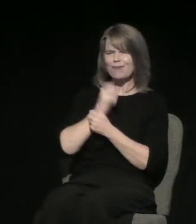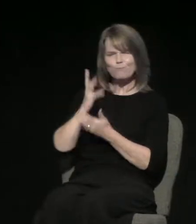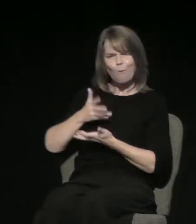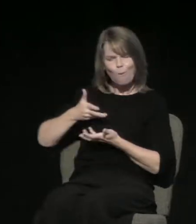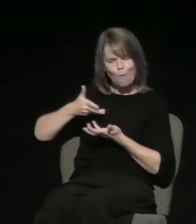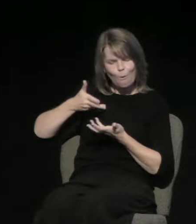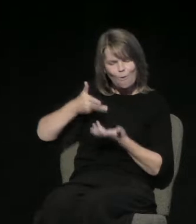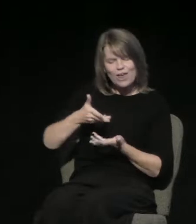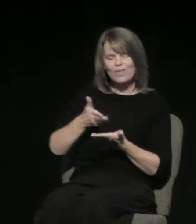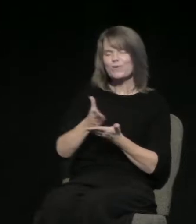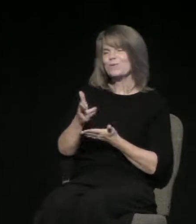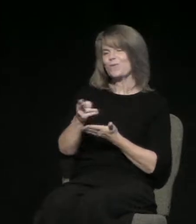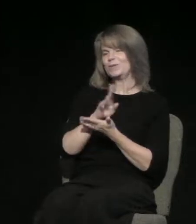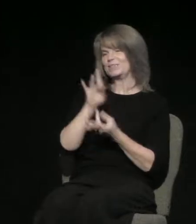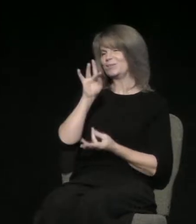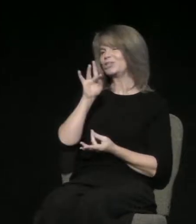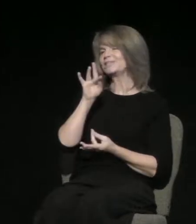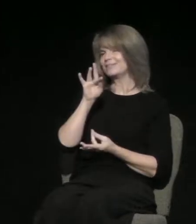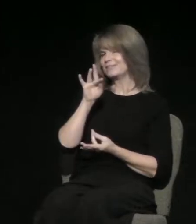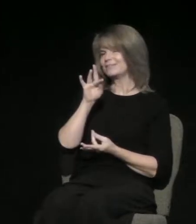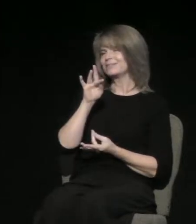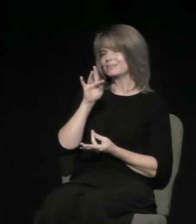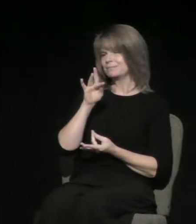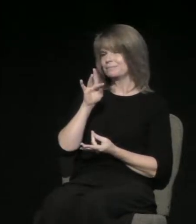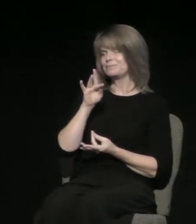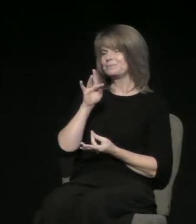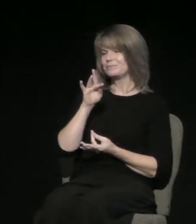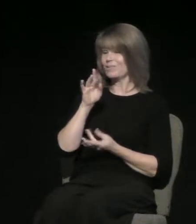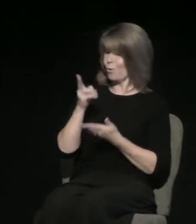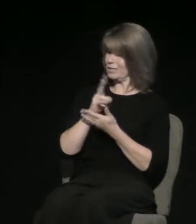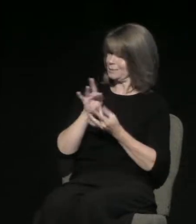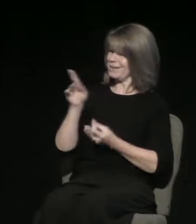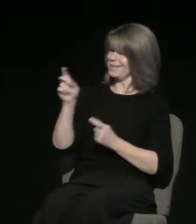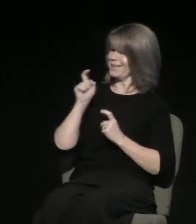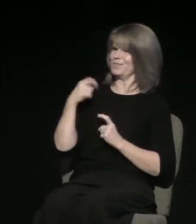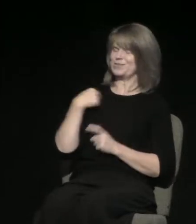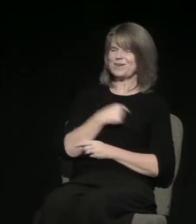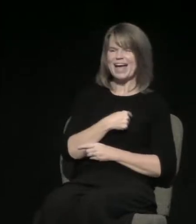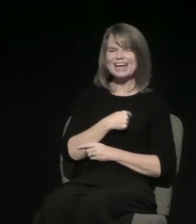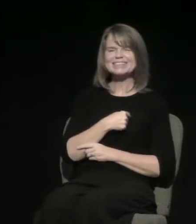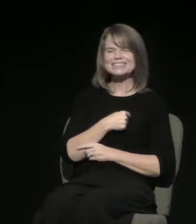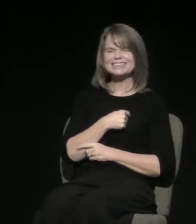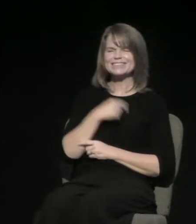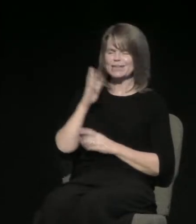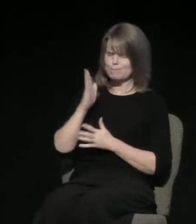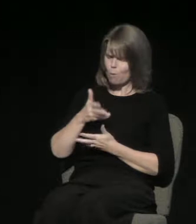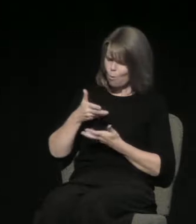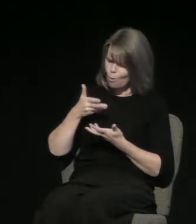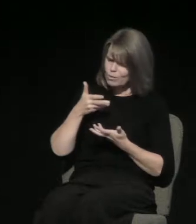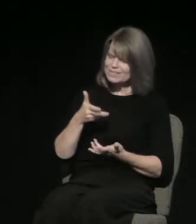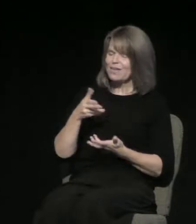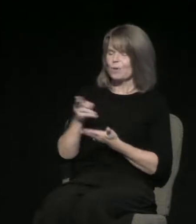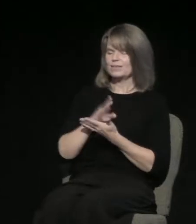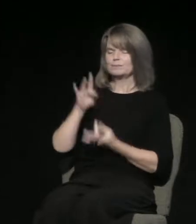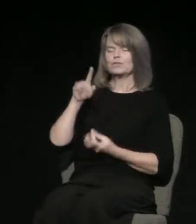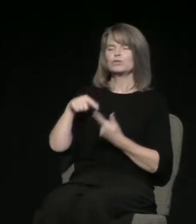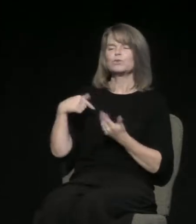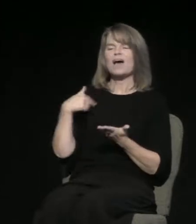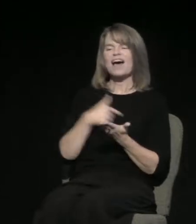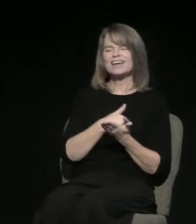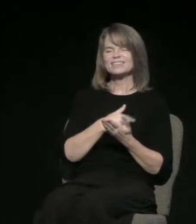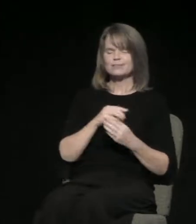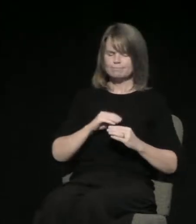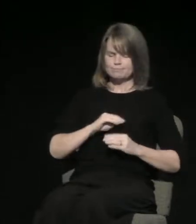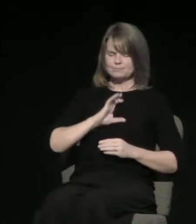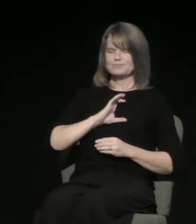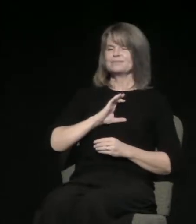Into Our Hearts Through The Holy Spirit Who Has Been Given Unto Us That's What Happens He Pours The Holy Spirit Into That